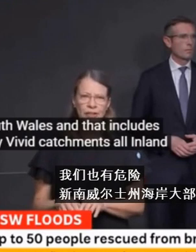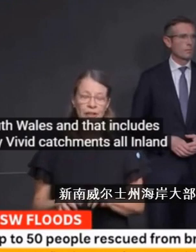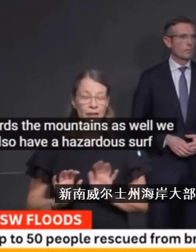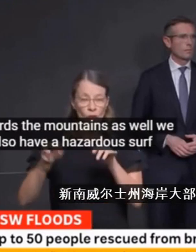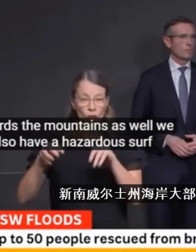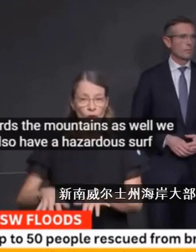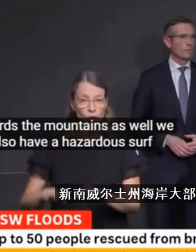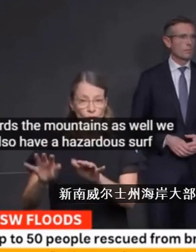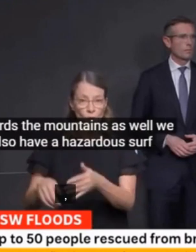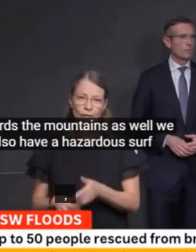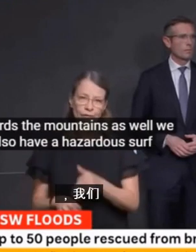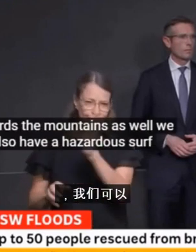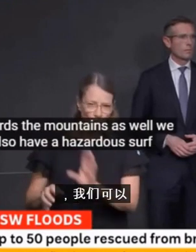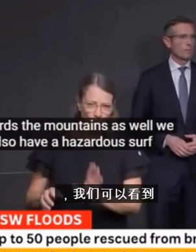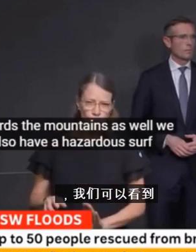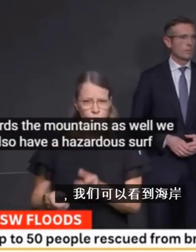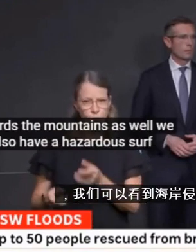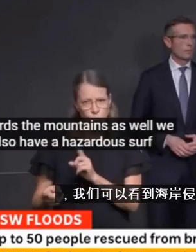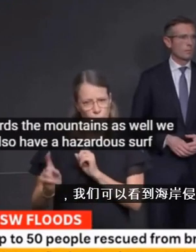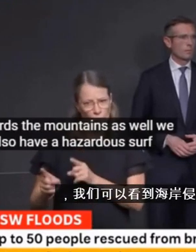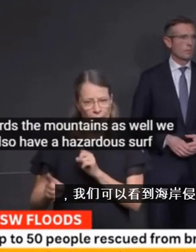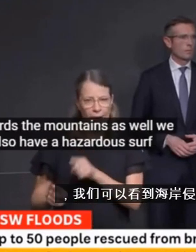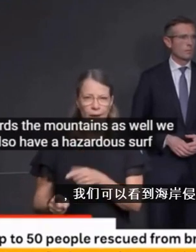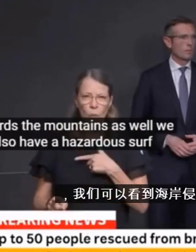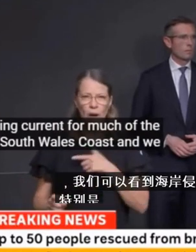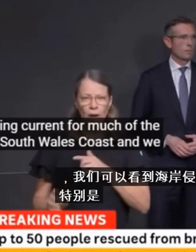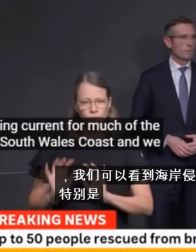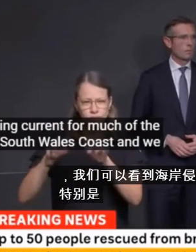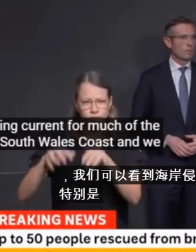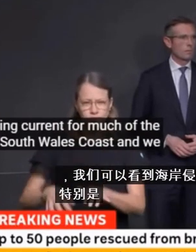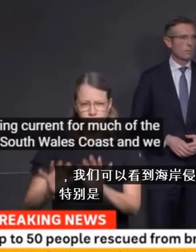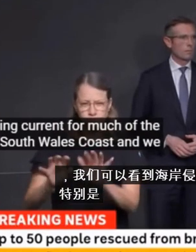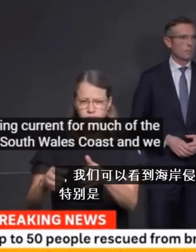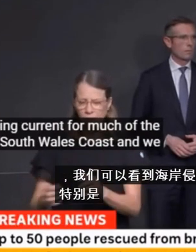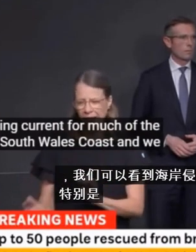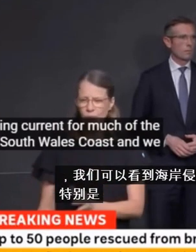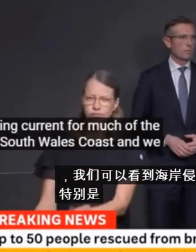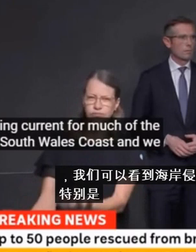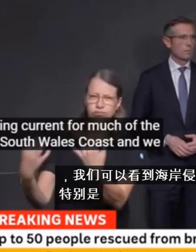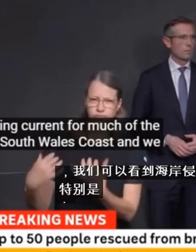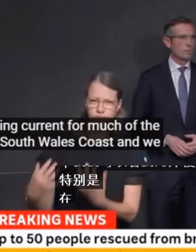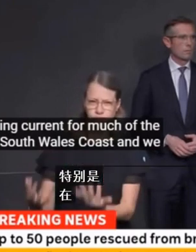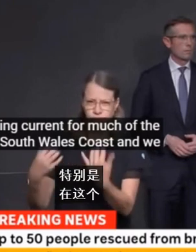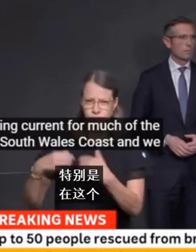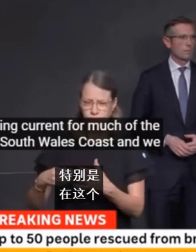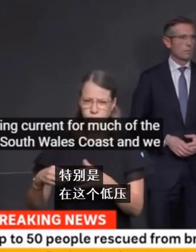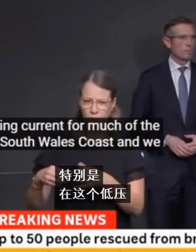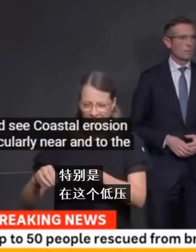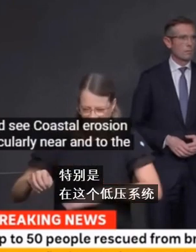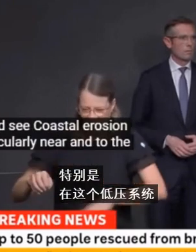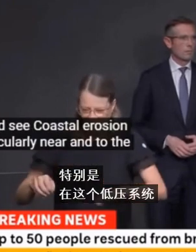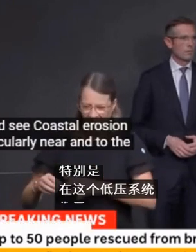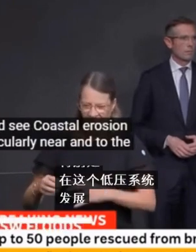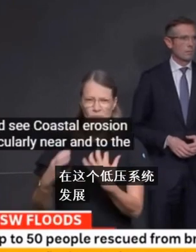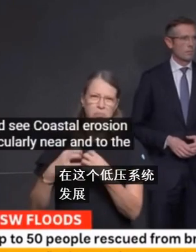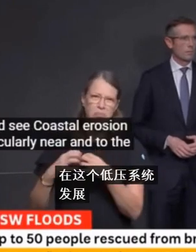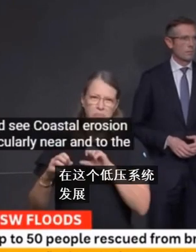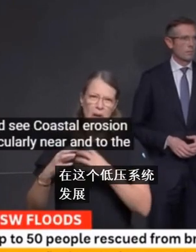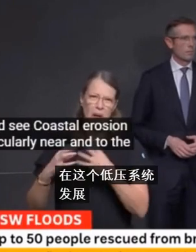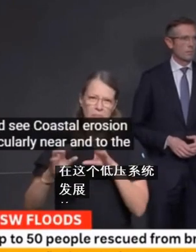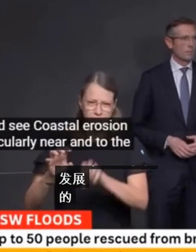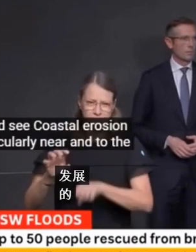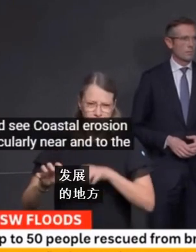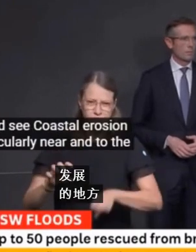South Wales coast, and we could see coastal erosion, particularly near and to the south of wherever this low pressure system